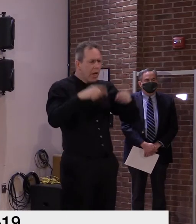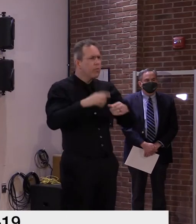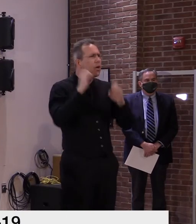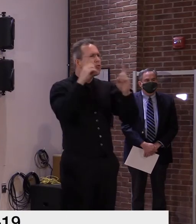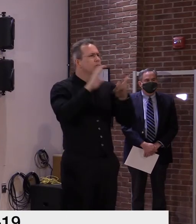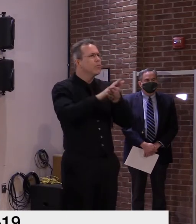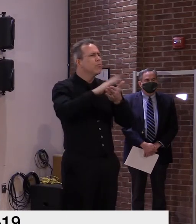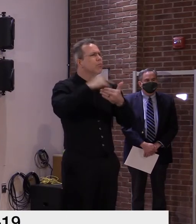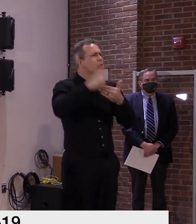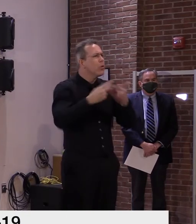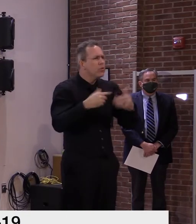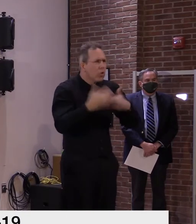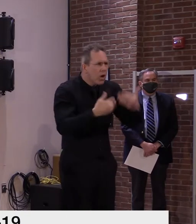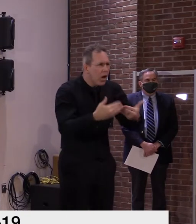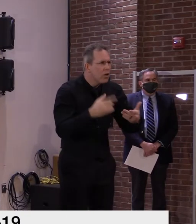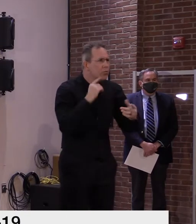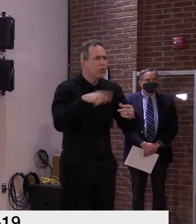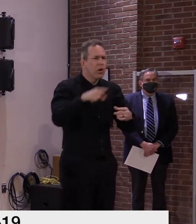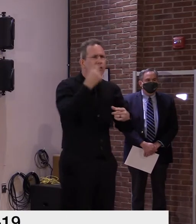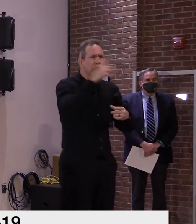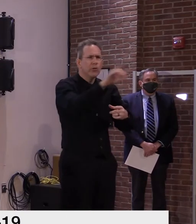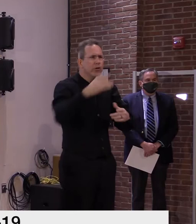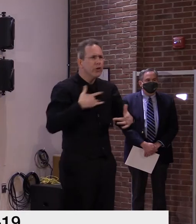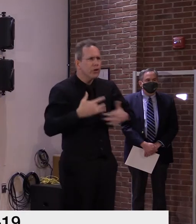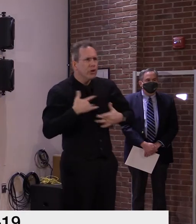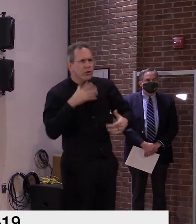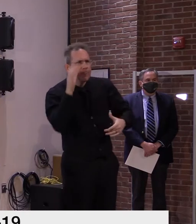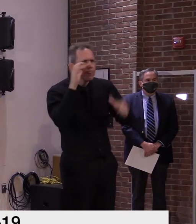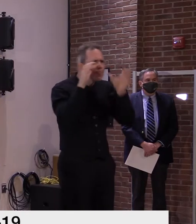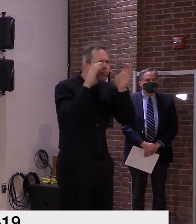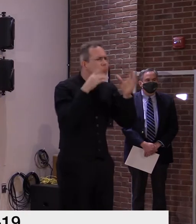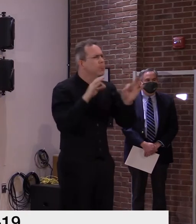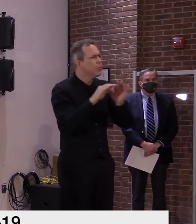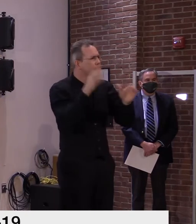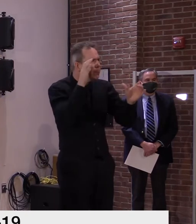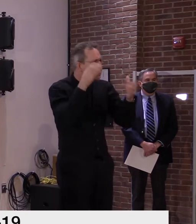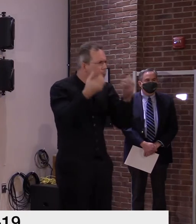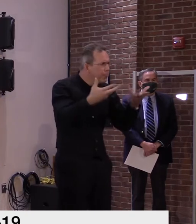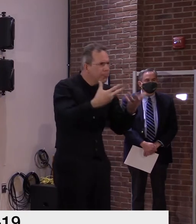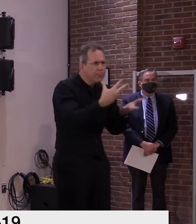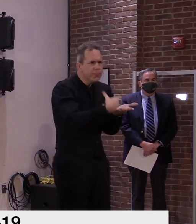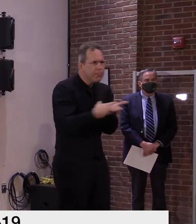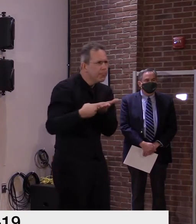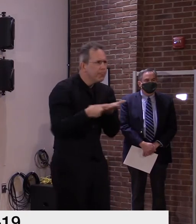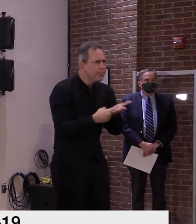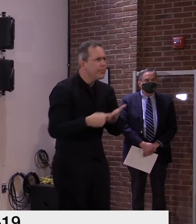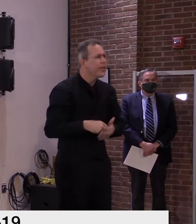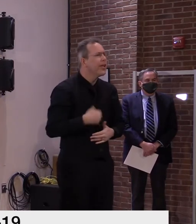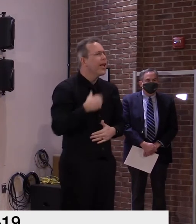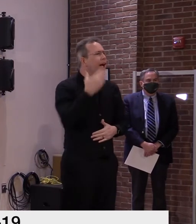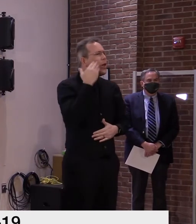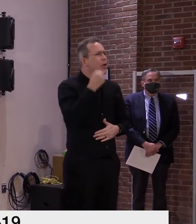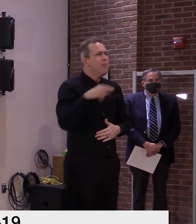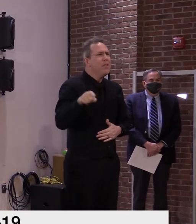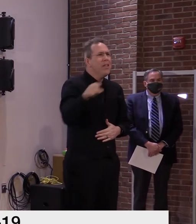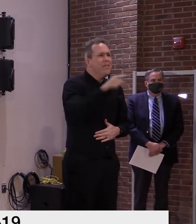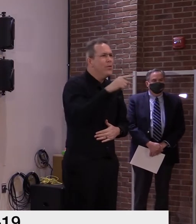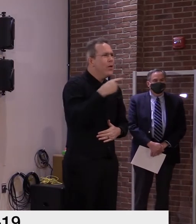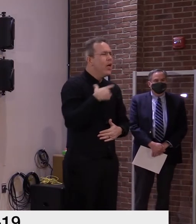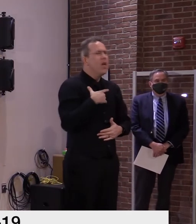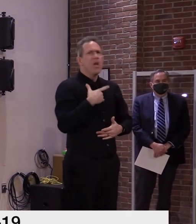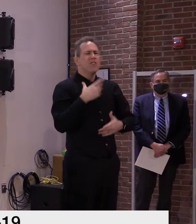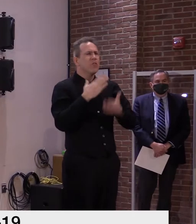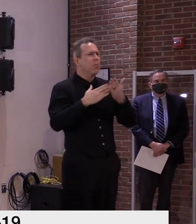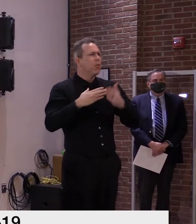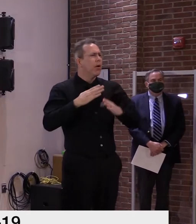and the challenges that come along with it. I know there are logistical obstacles that make it harder than it may sound.